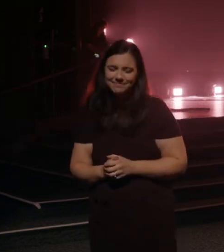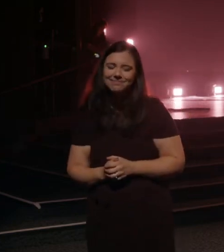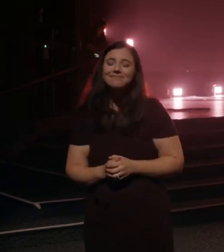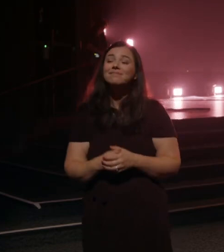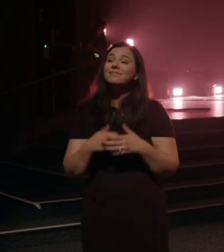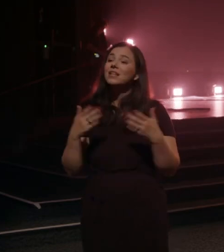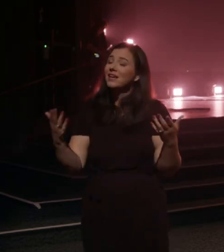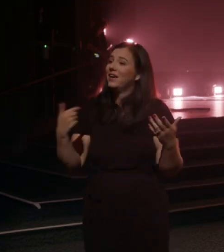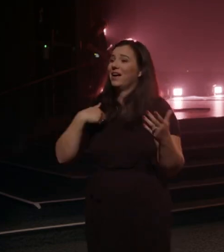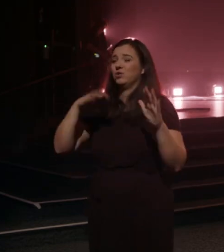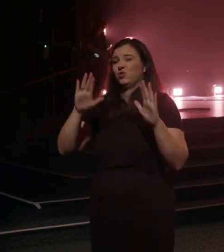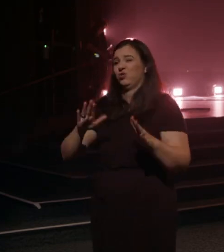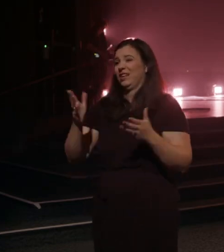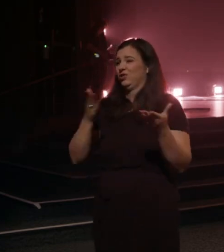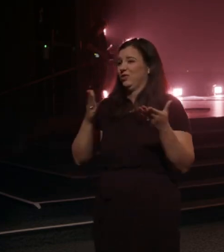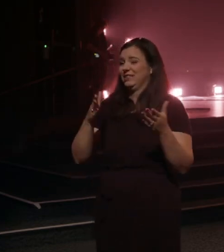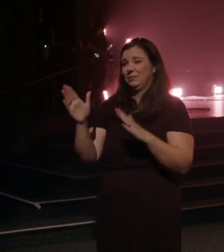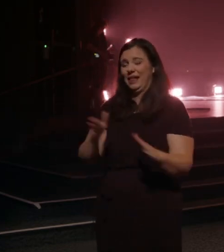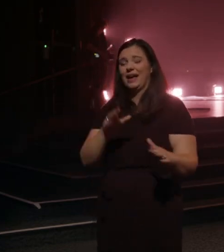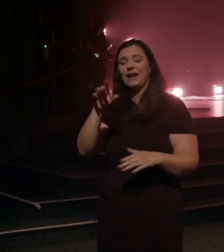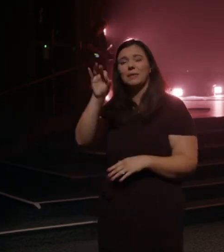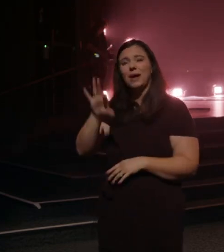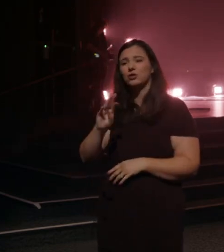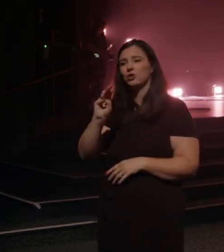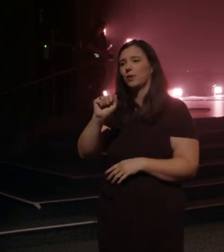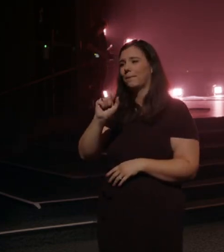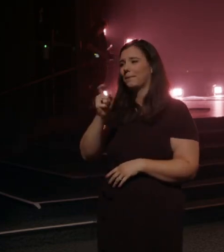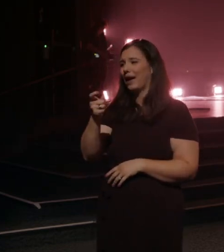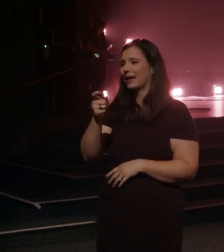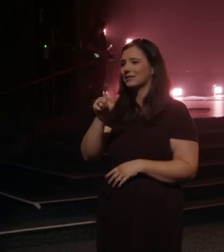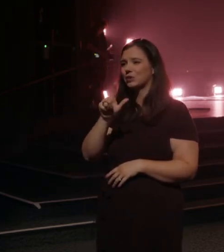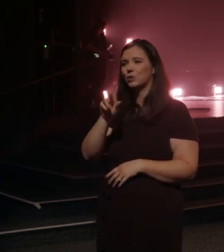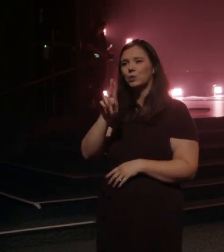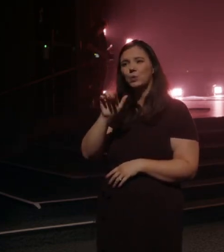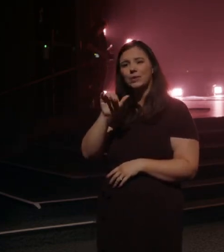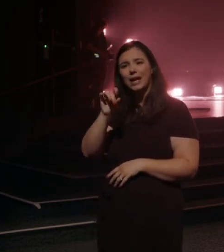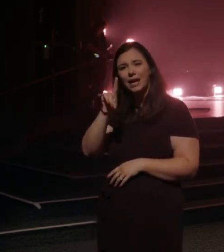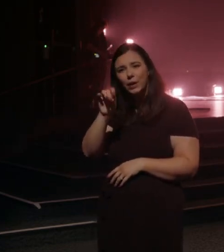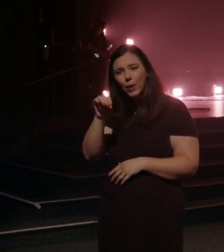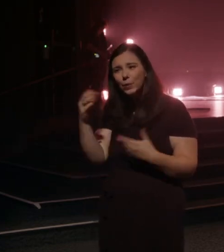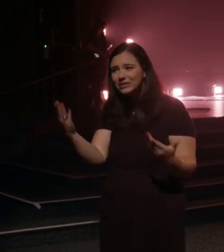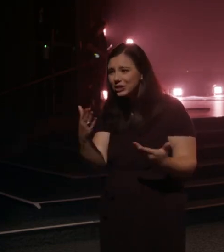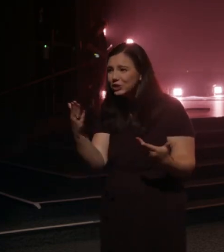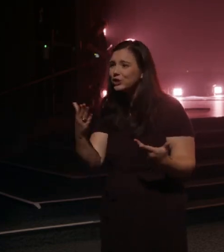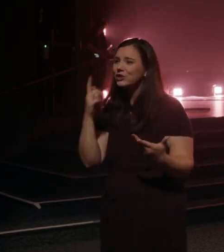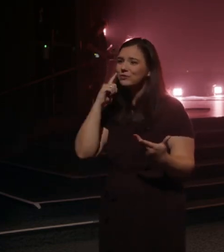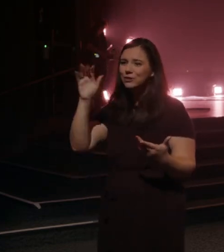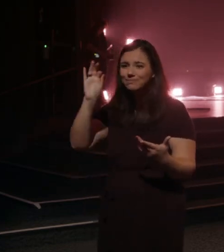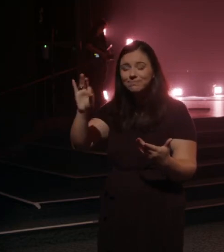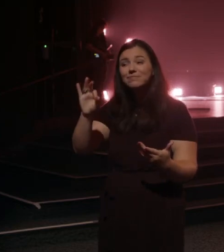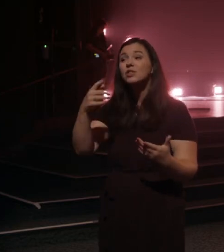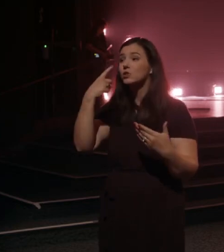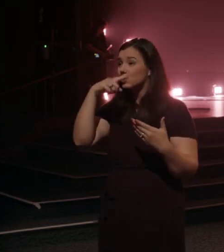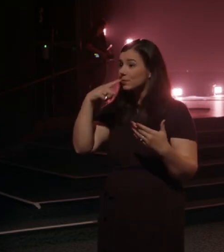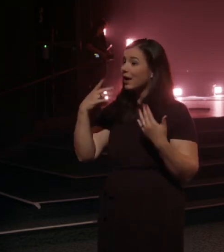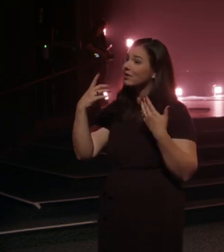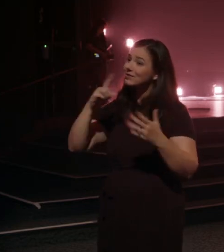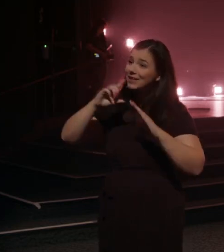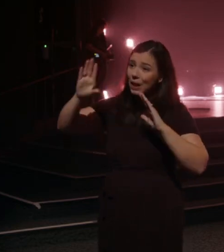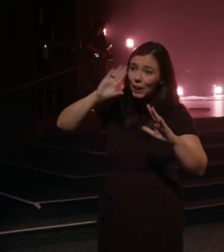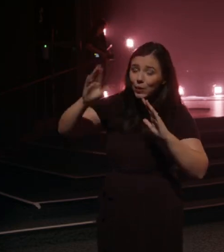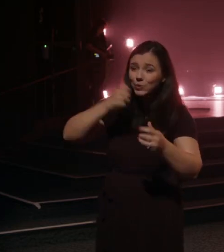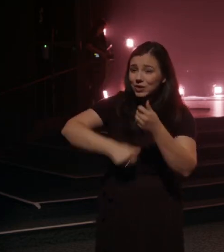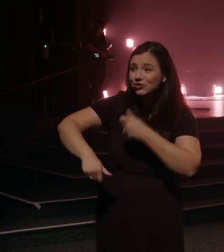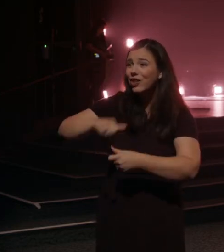Well, hey, we have a great service today. Pastor Max Lucado's in the house bringing the word. Do me a favor, turn around to a couple of people, greet